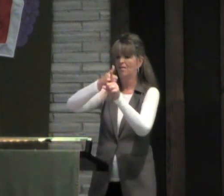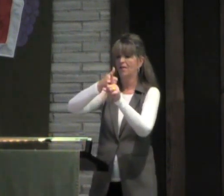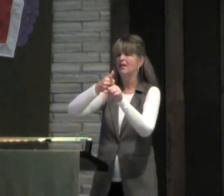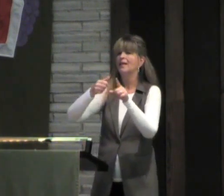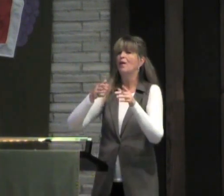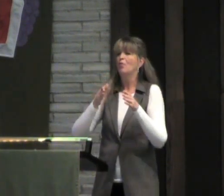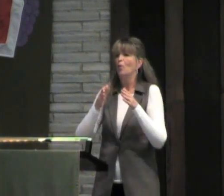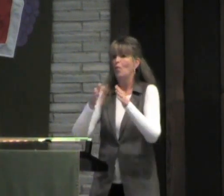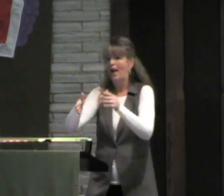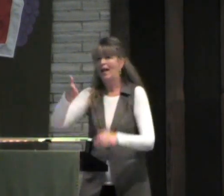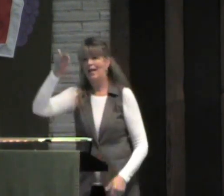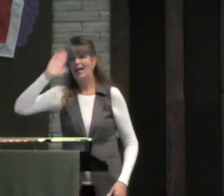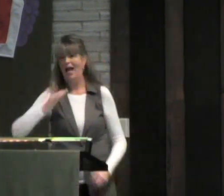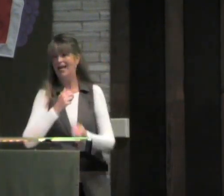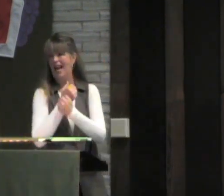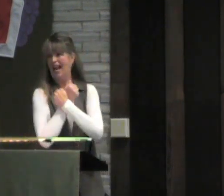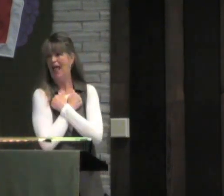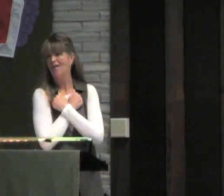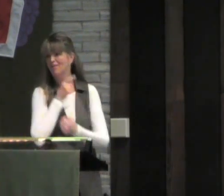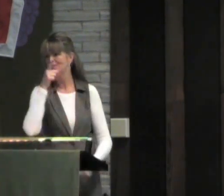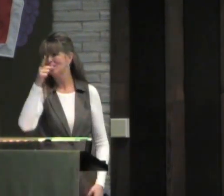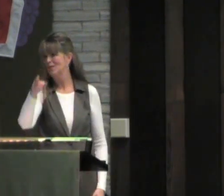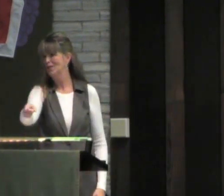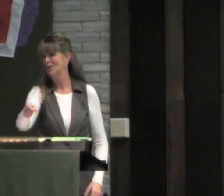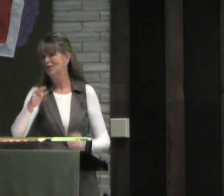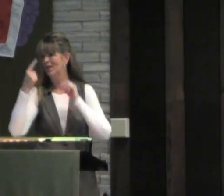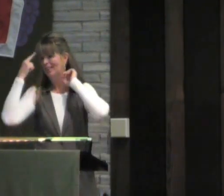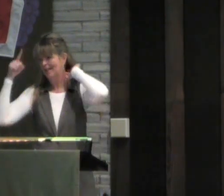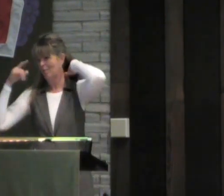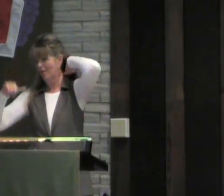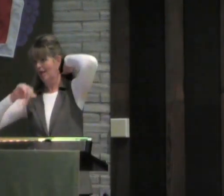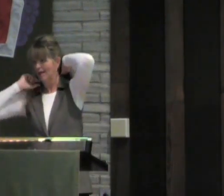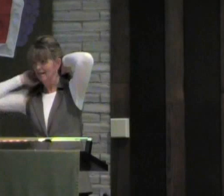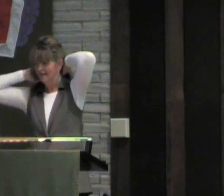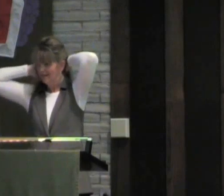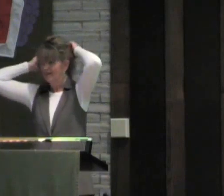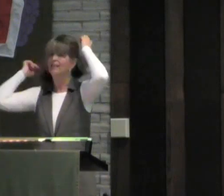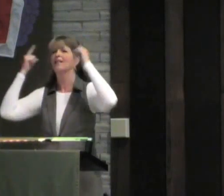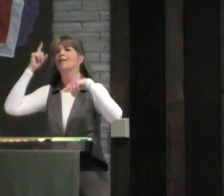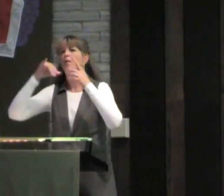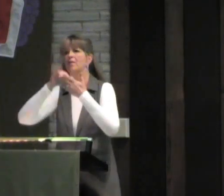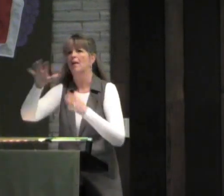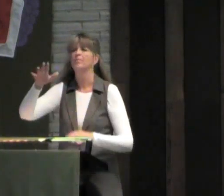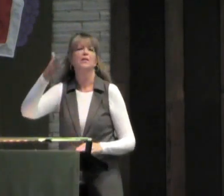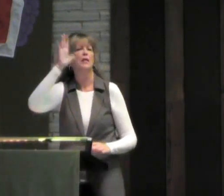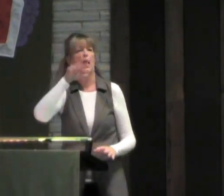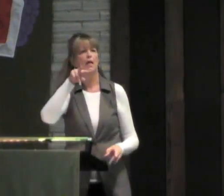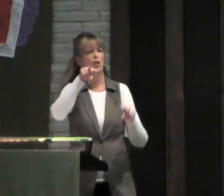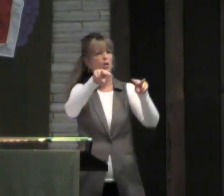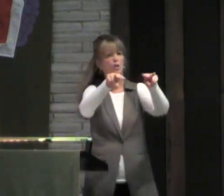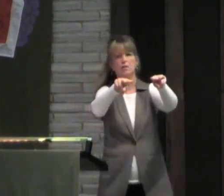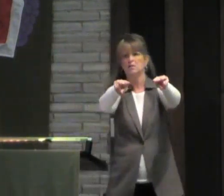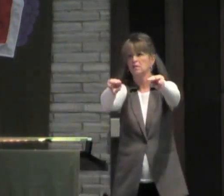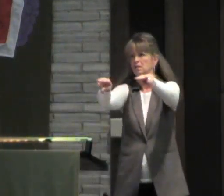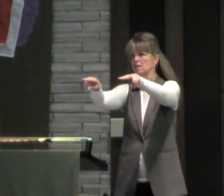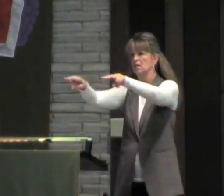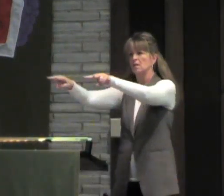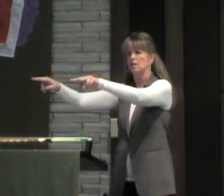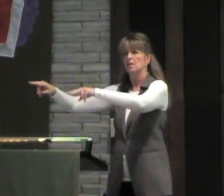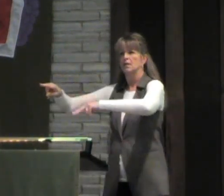yourself the way that God loves you. Think about that. Think about that for a minute. I'm looking